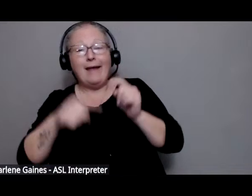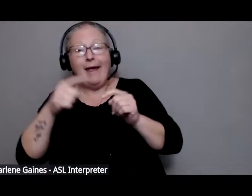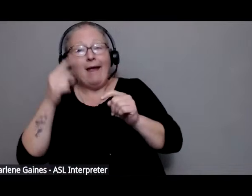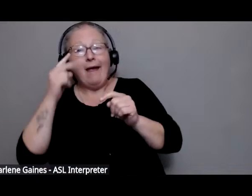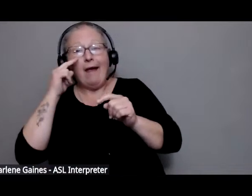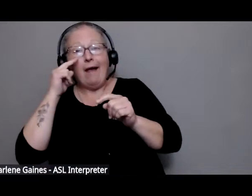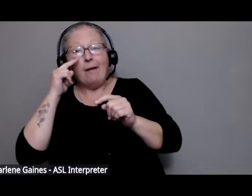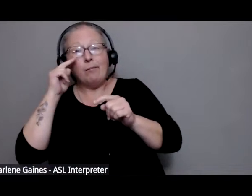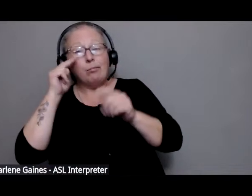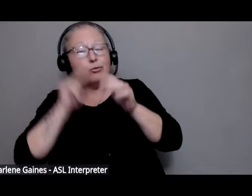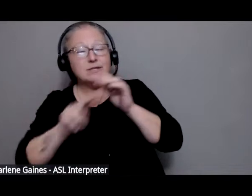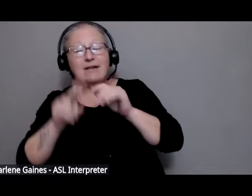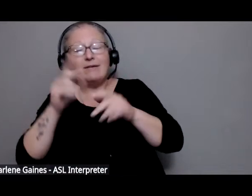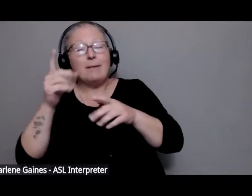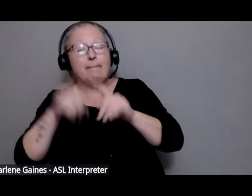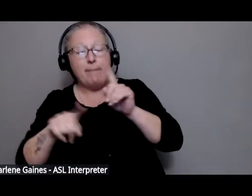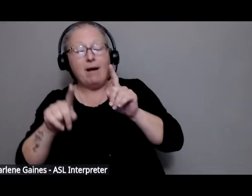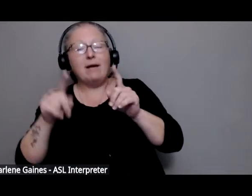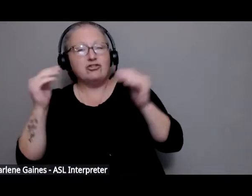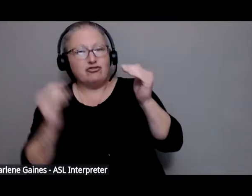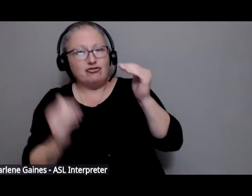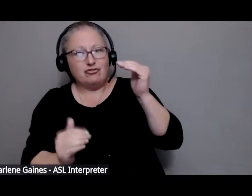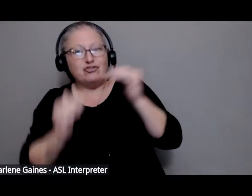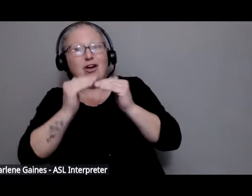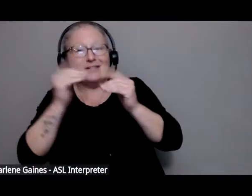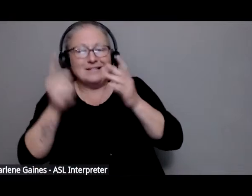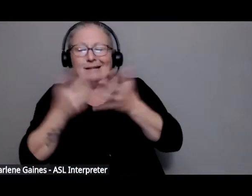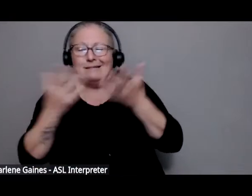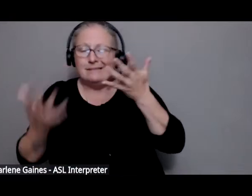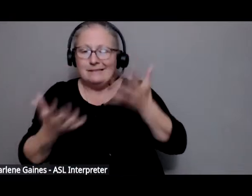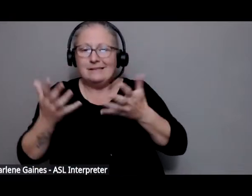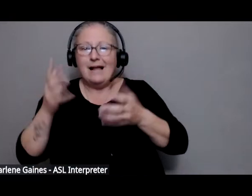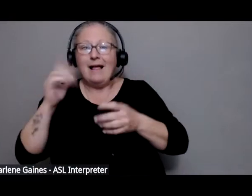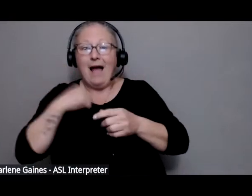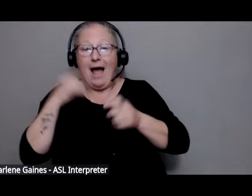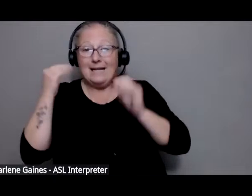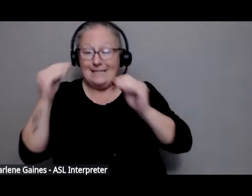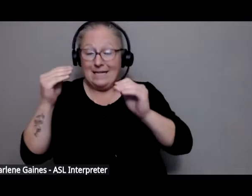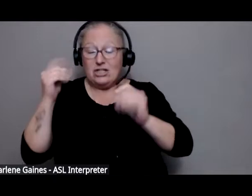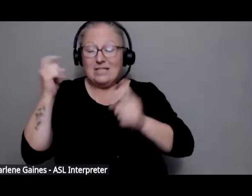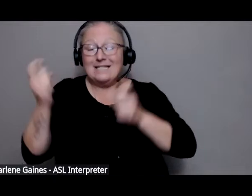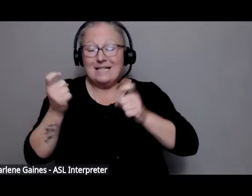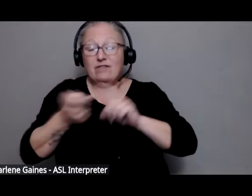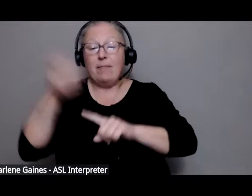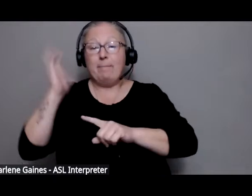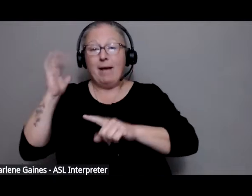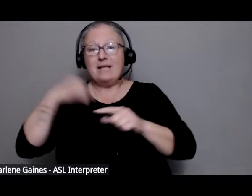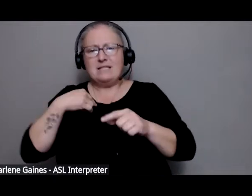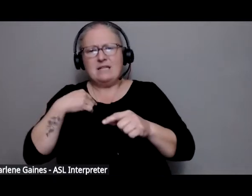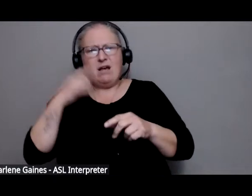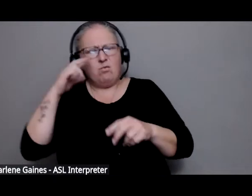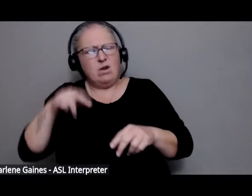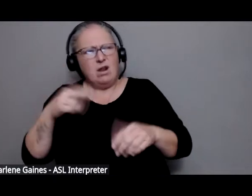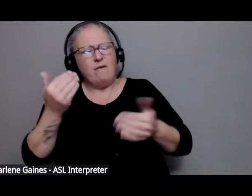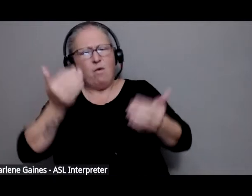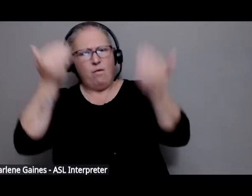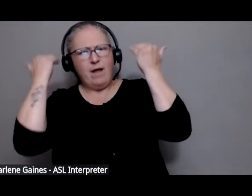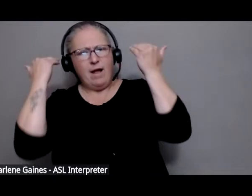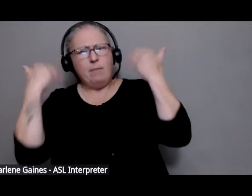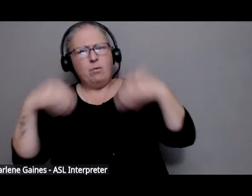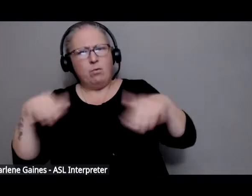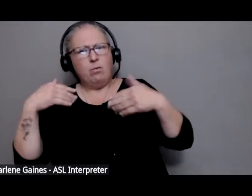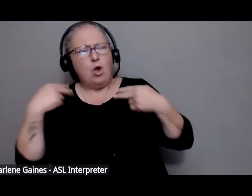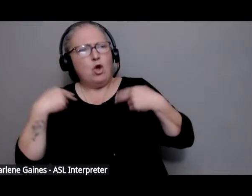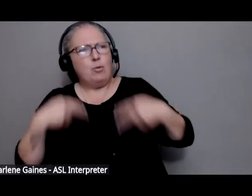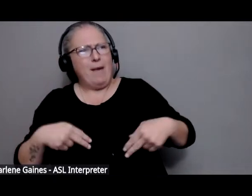towards justice. So when I learn and think and teach about the sins of the past, I find myself overwhelmed by how far humanity has